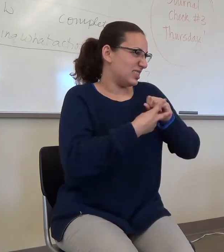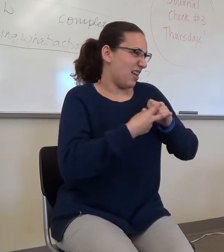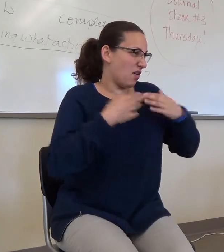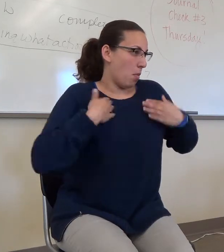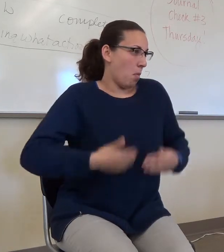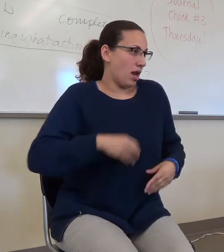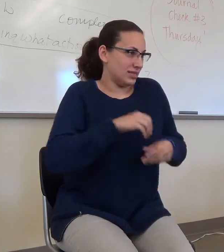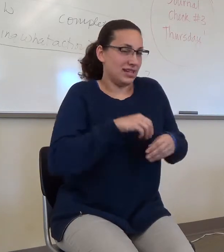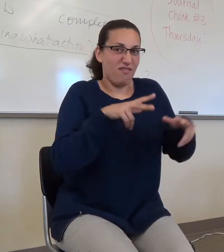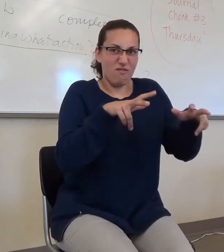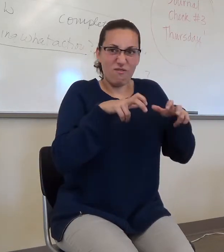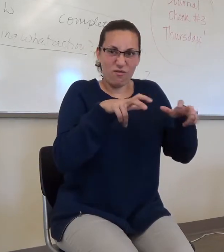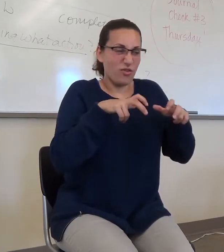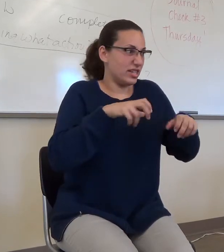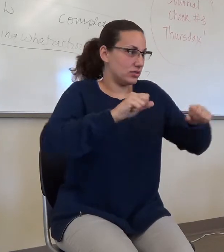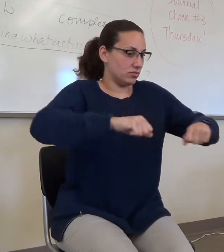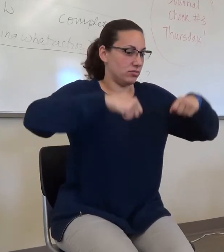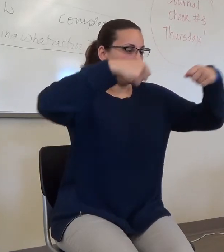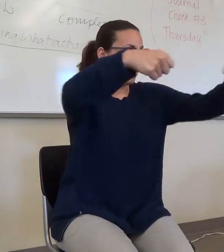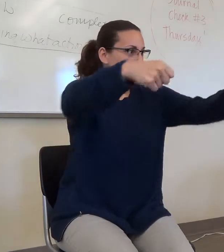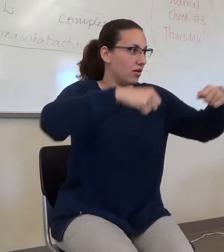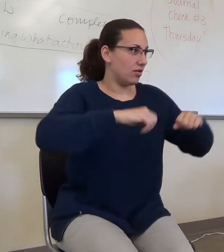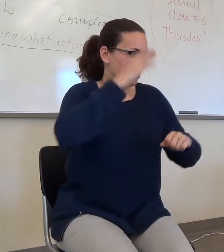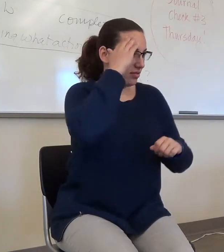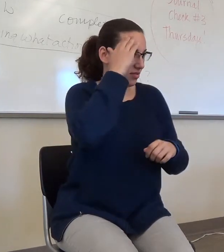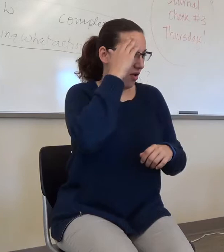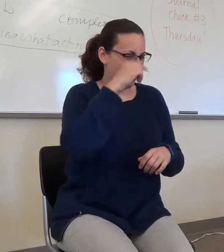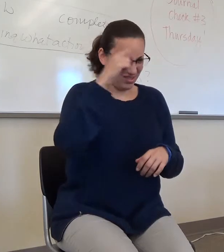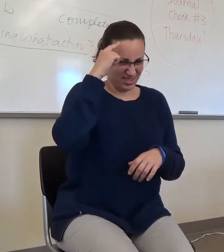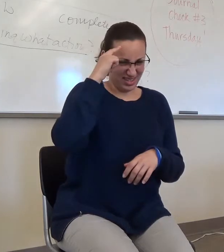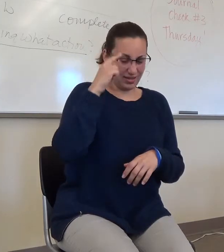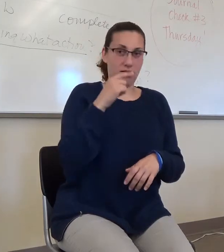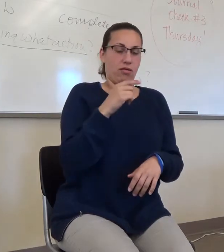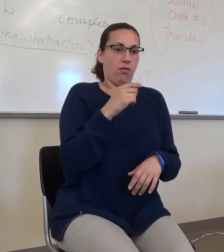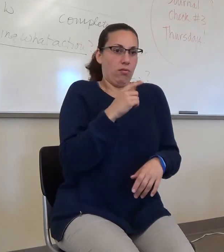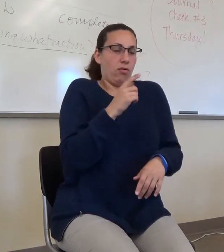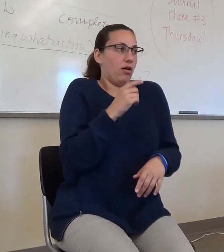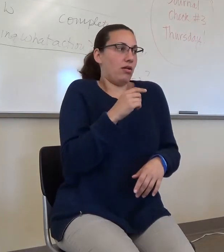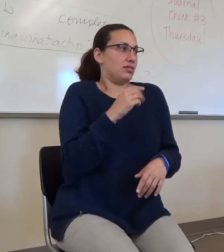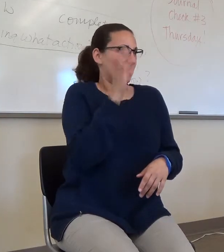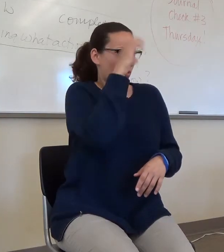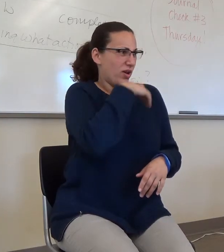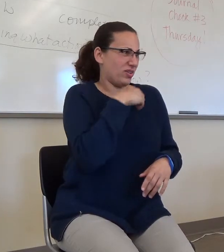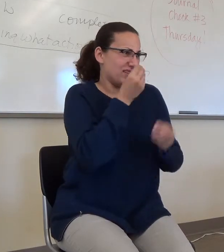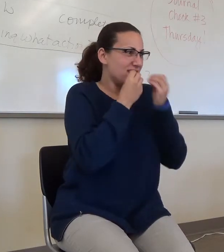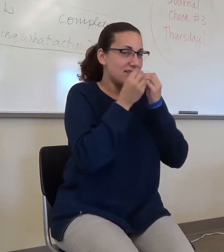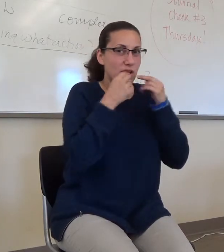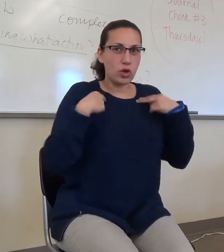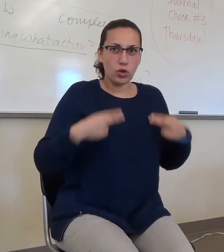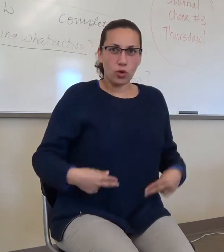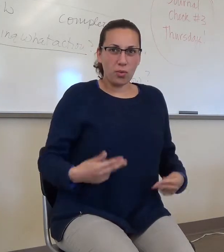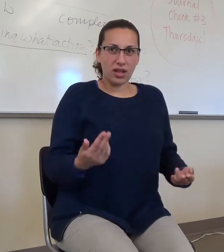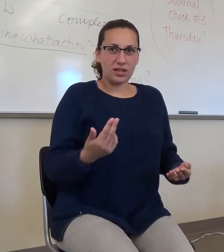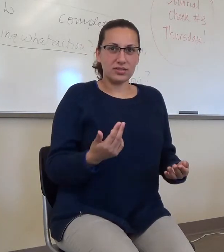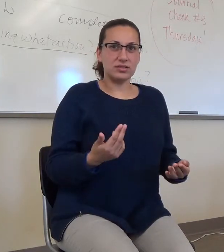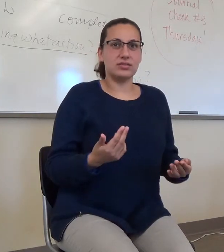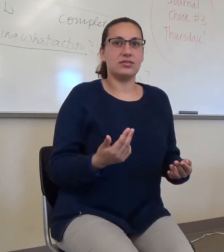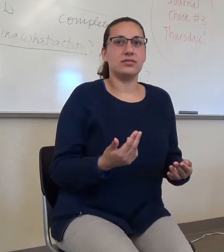you see it and you think, my brain just can't take that in. We just don't, in this society,